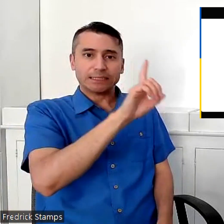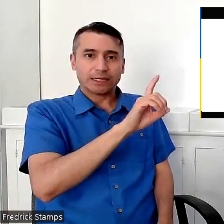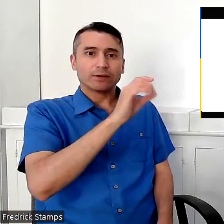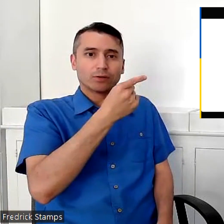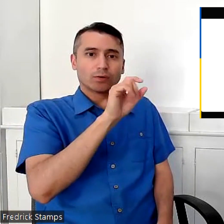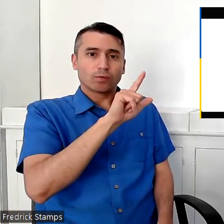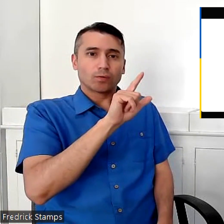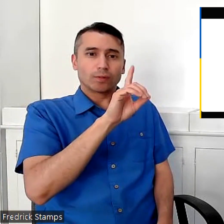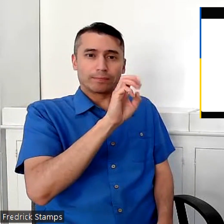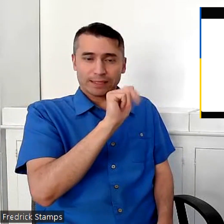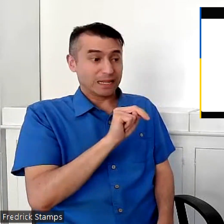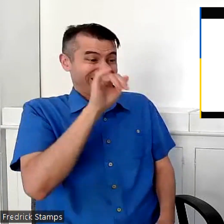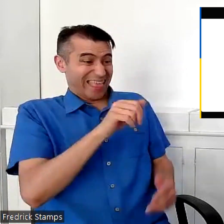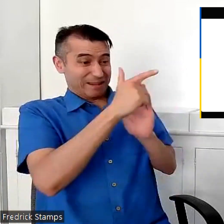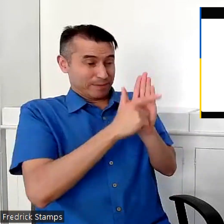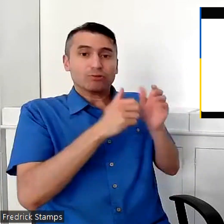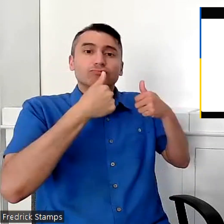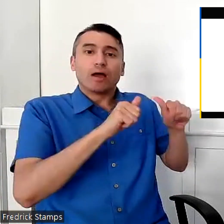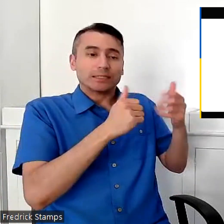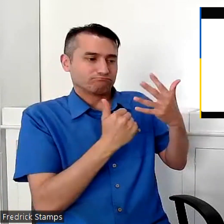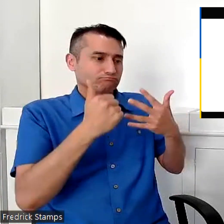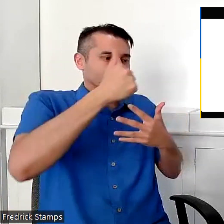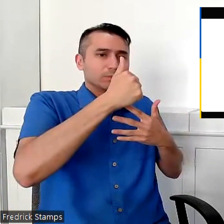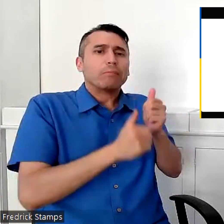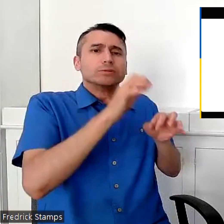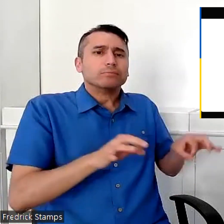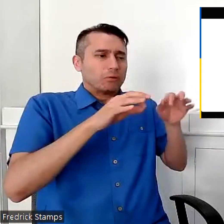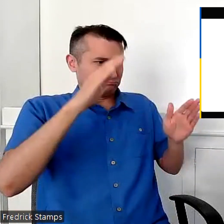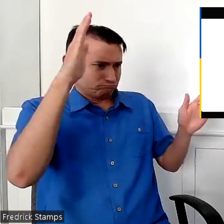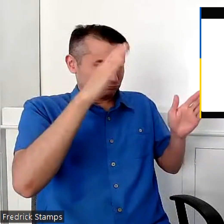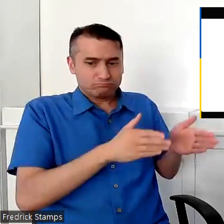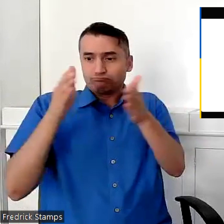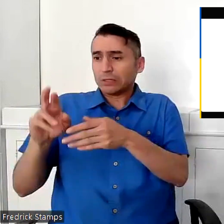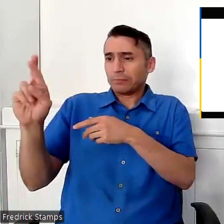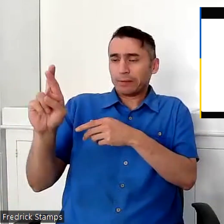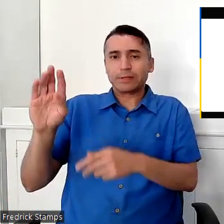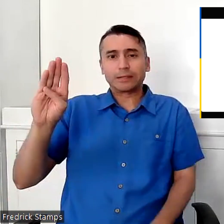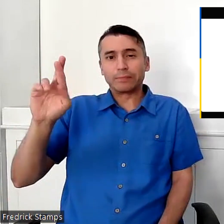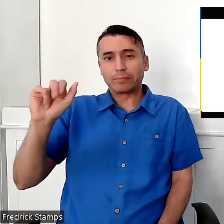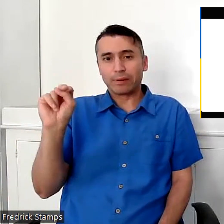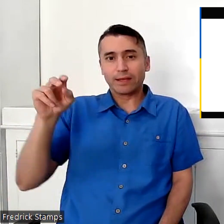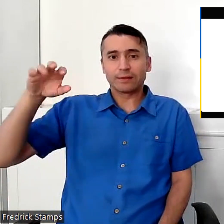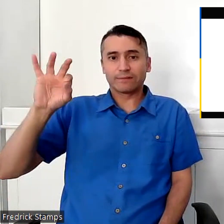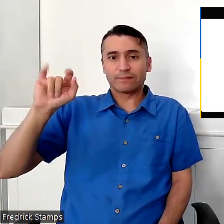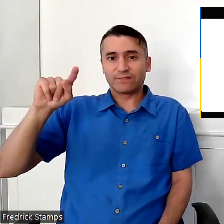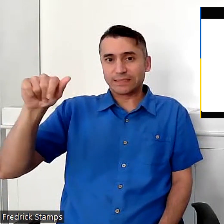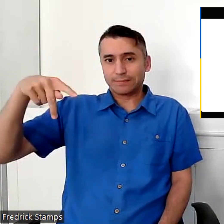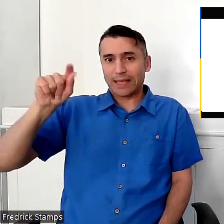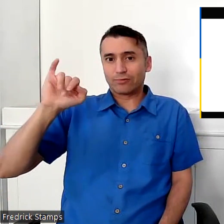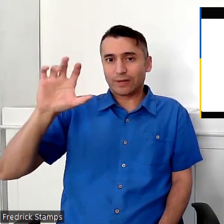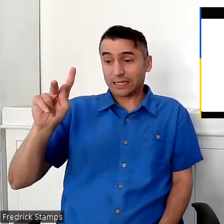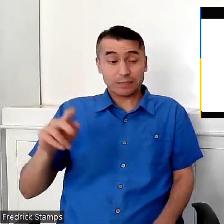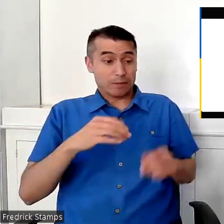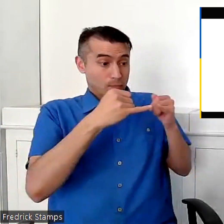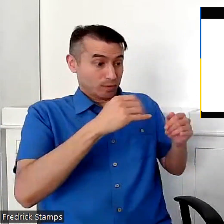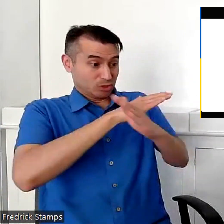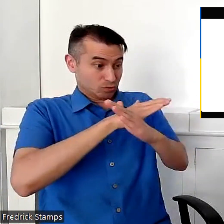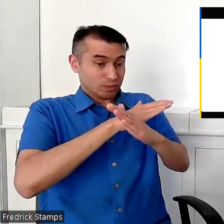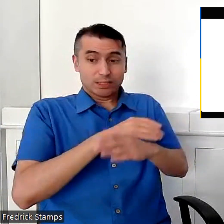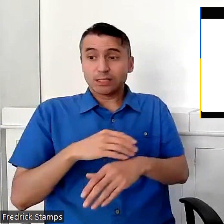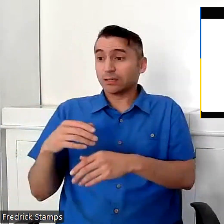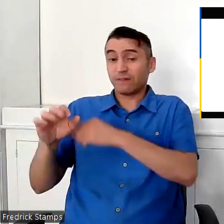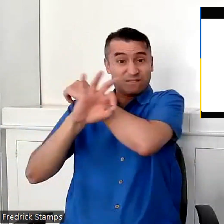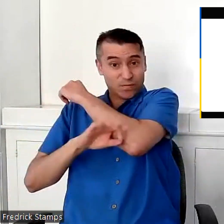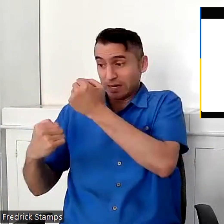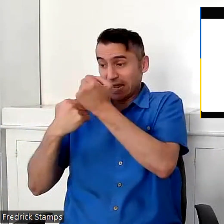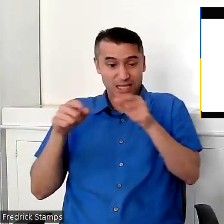spending. Democrat Darin Gerdes. This bill seeks to do is prioritize the greatest crises. Republican Brian Fitzpatrick. What our bill does is it combines